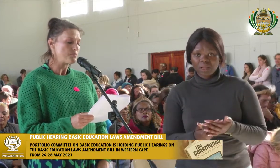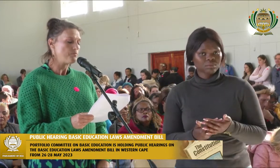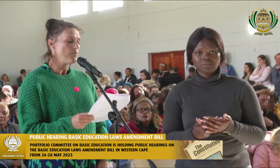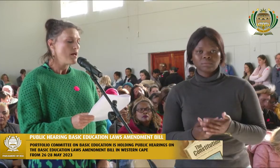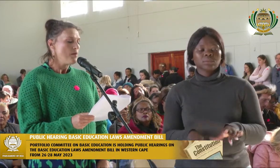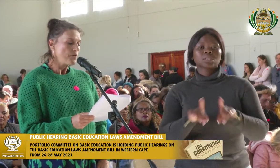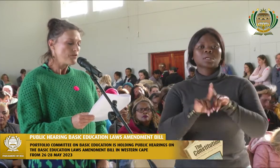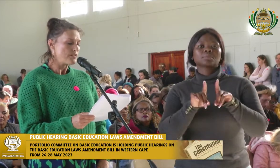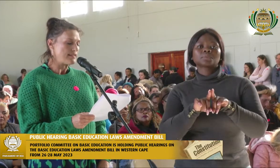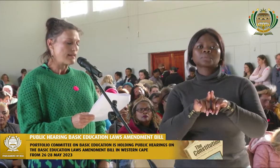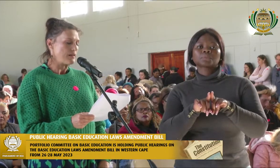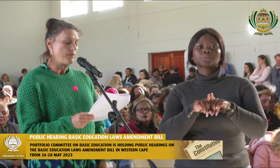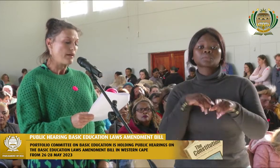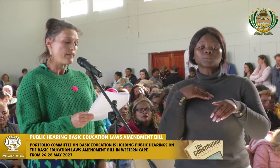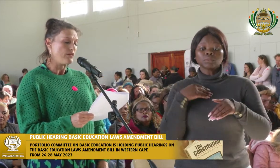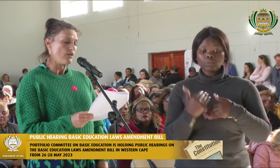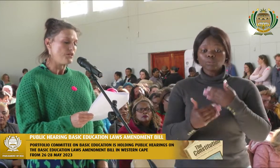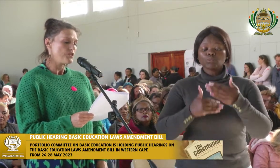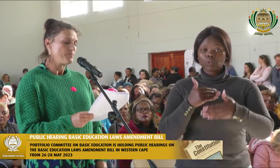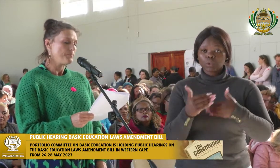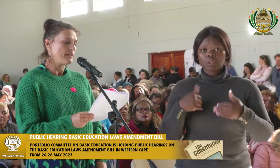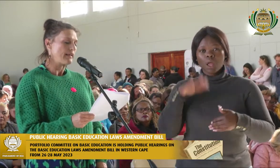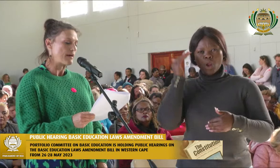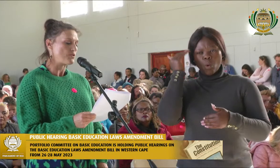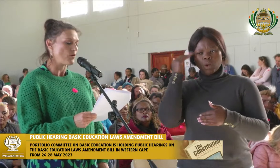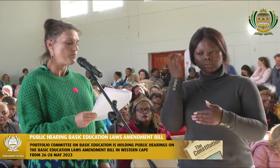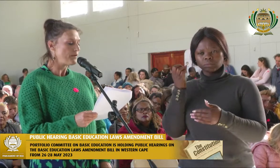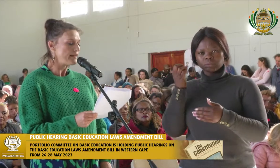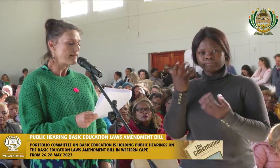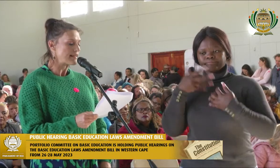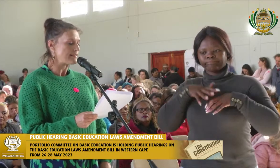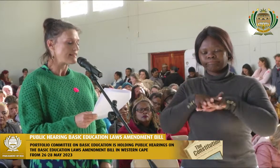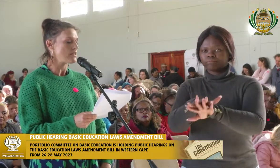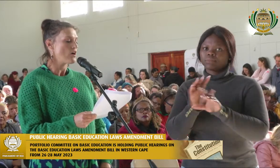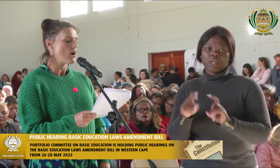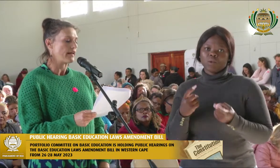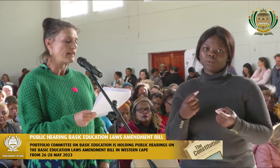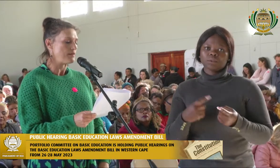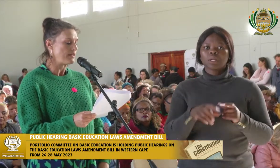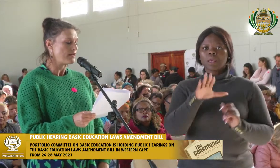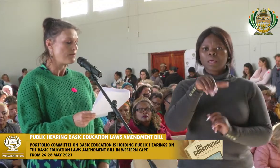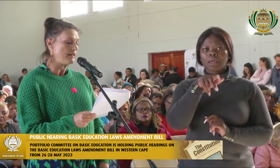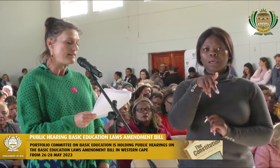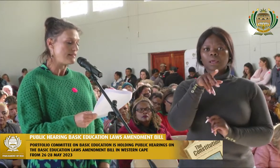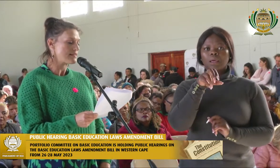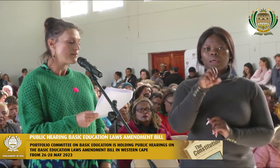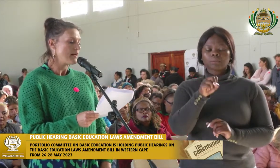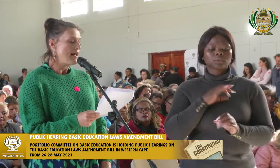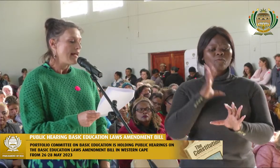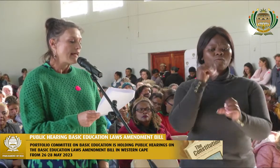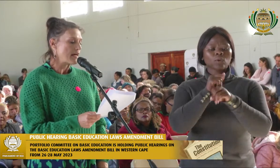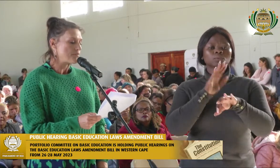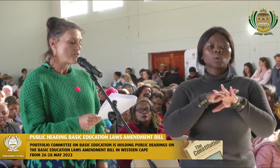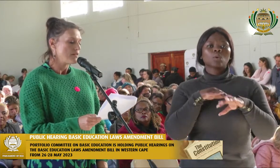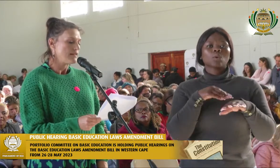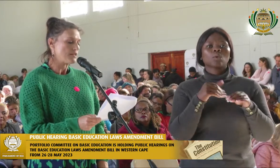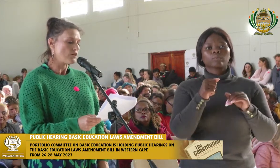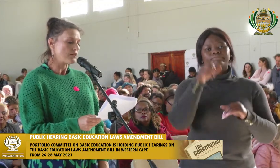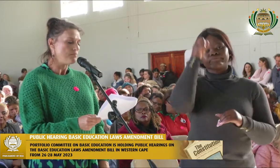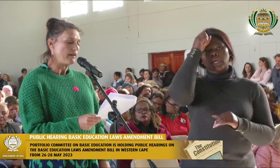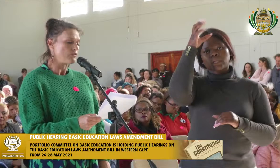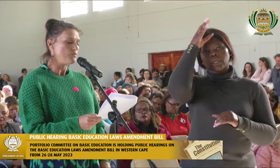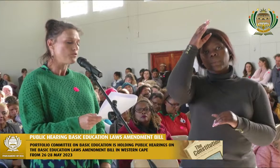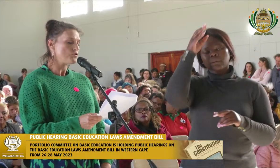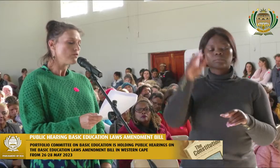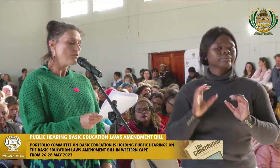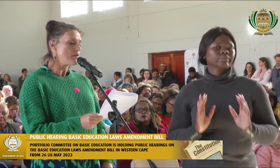receive, process, and apply their knowledge. CAPS are predictated on academic abilities. CAPS does